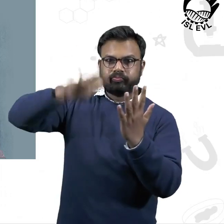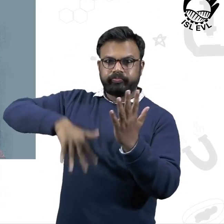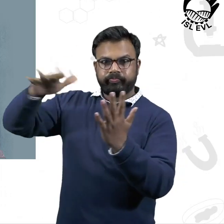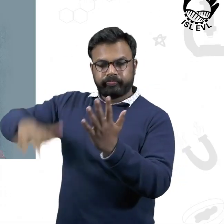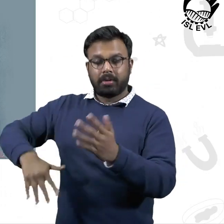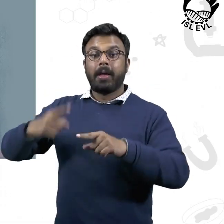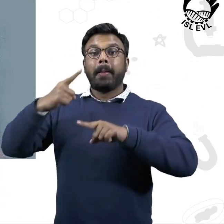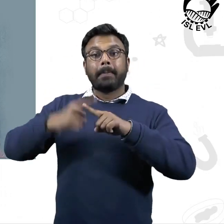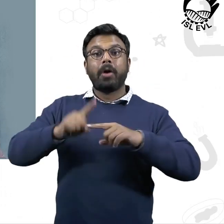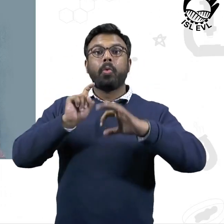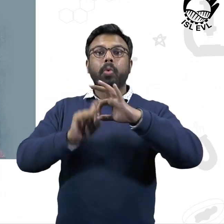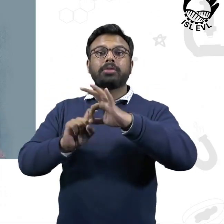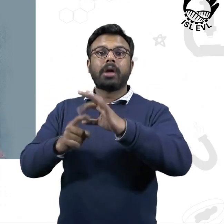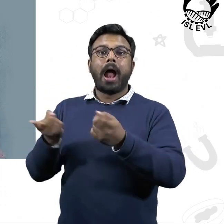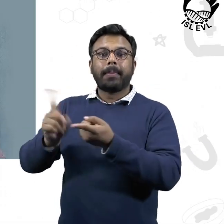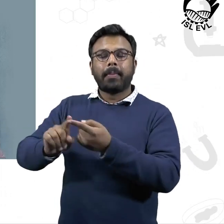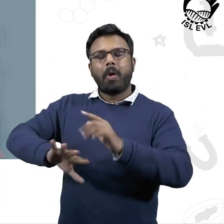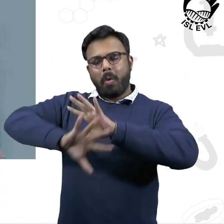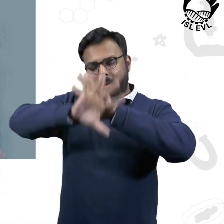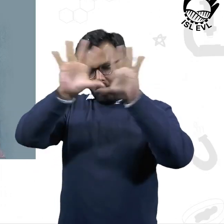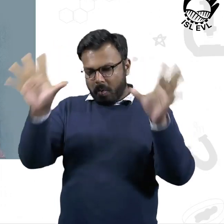and finally submitted it.